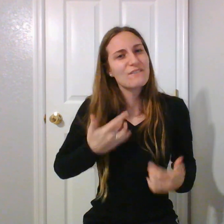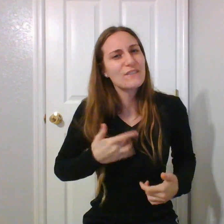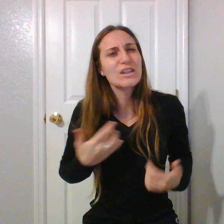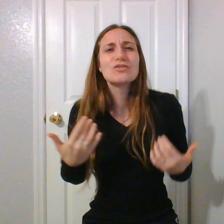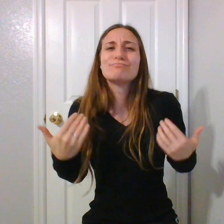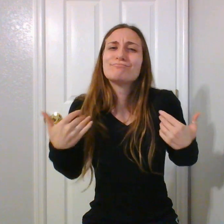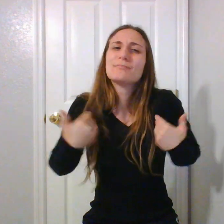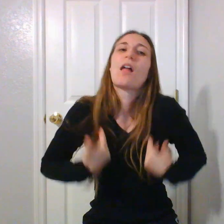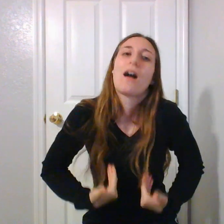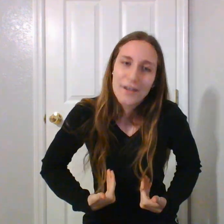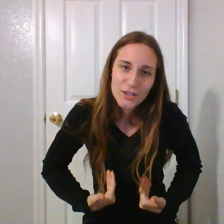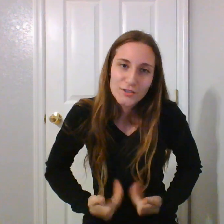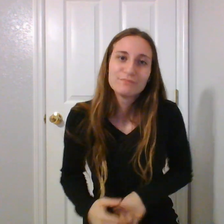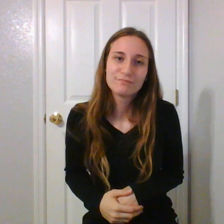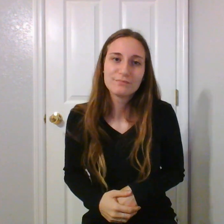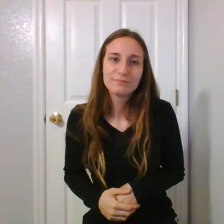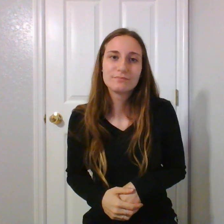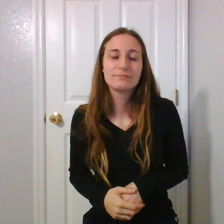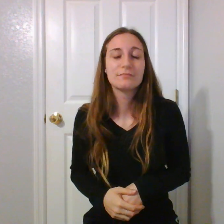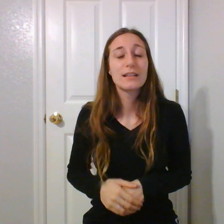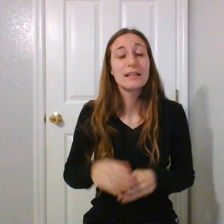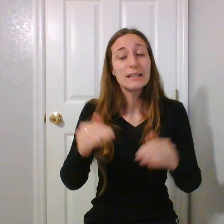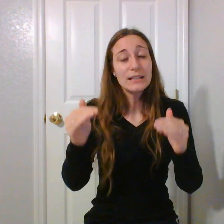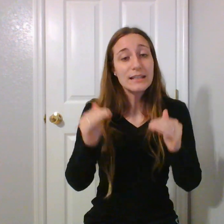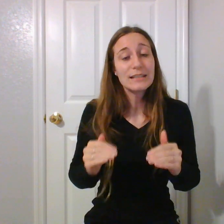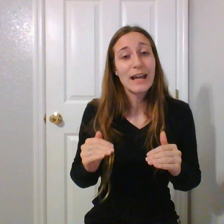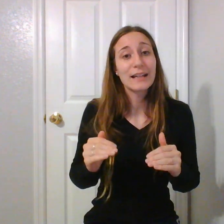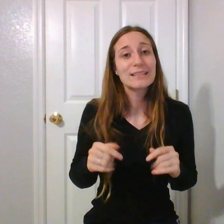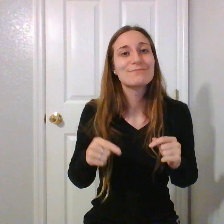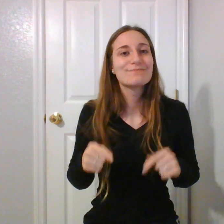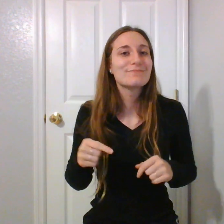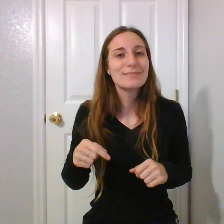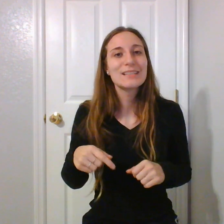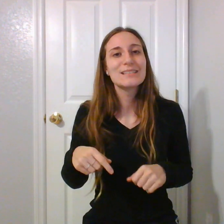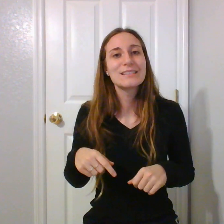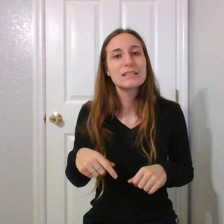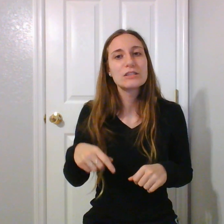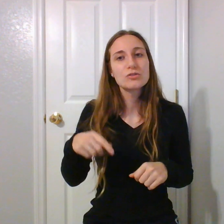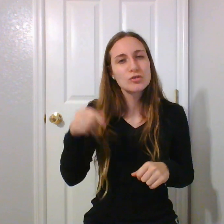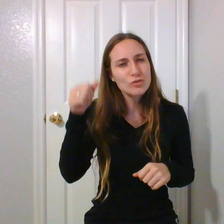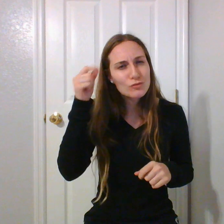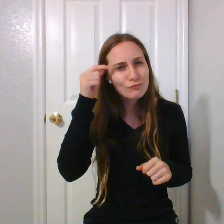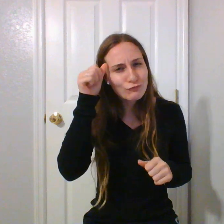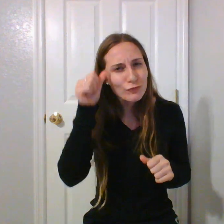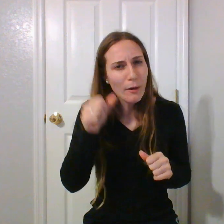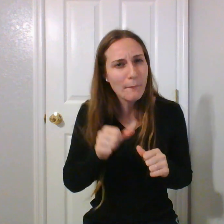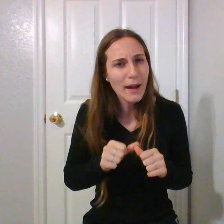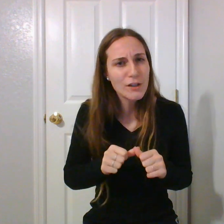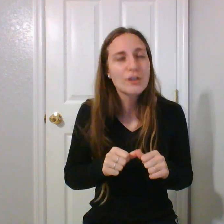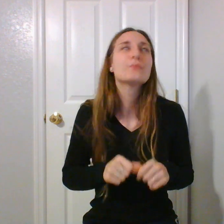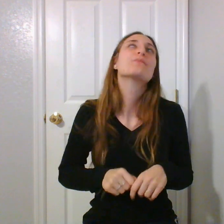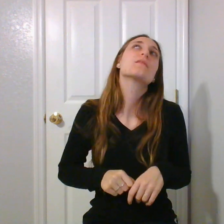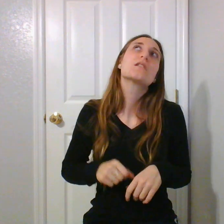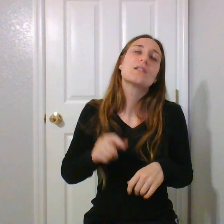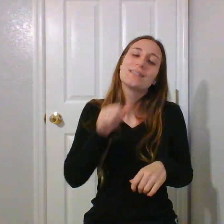thing is more of a reminder than an actual tip and that's just to remember that the more that you do it the easier it becomes